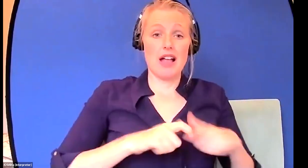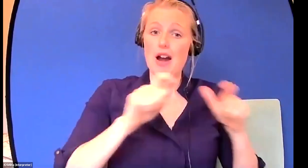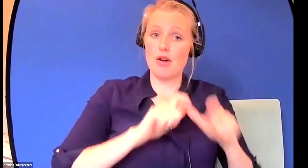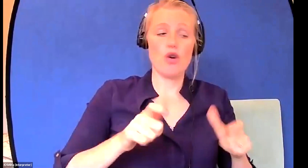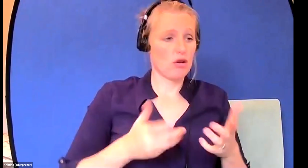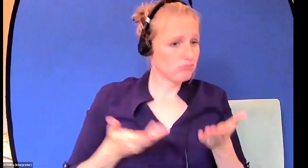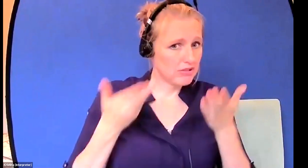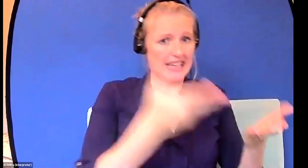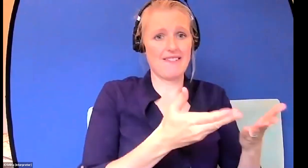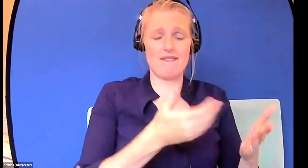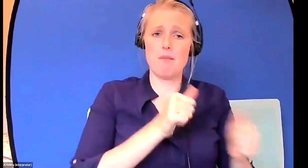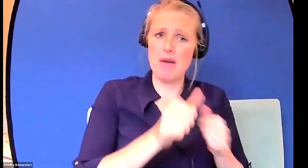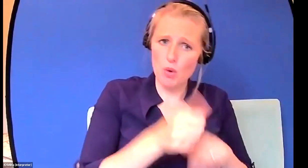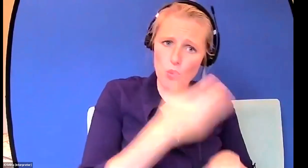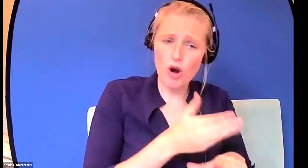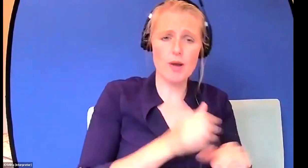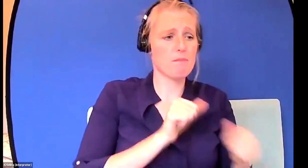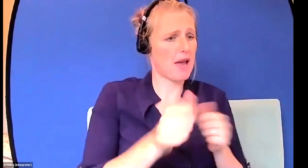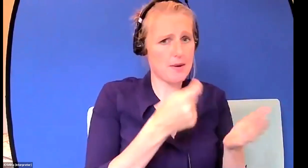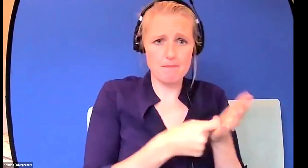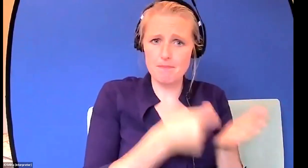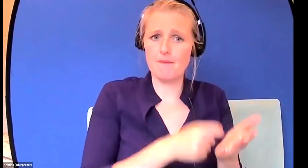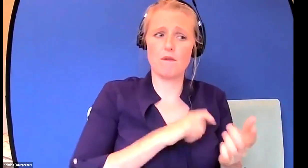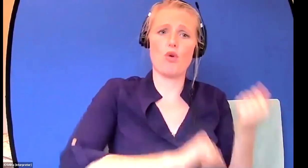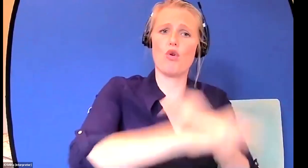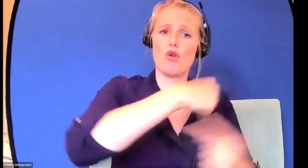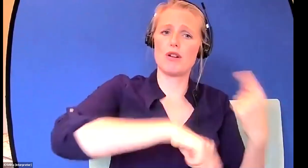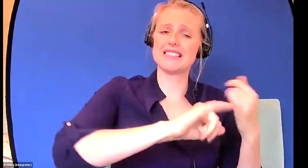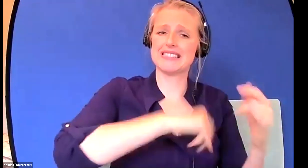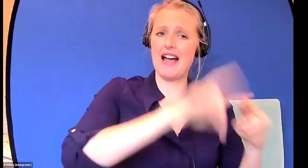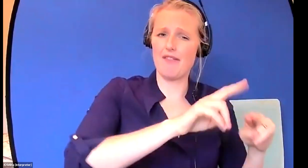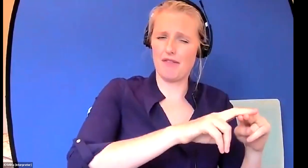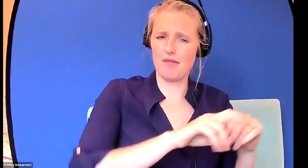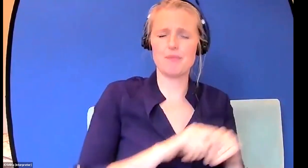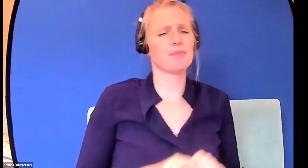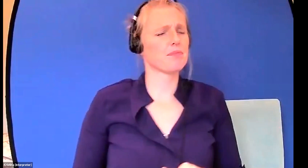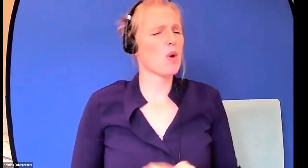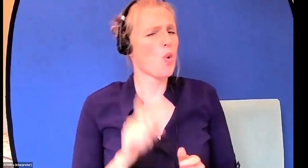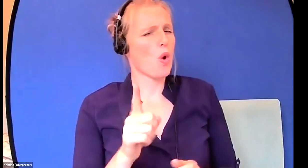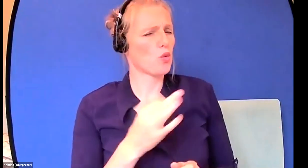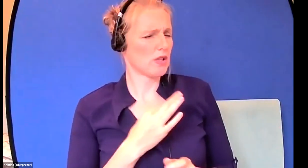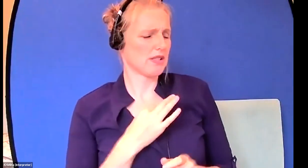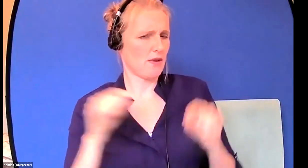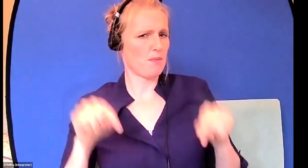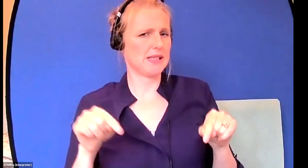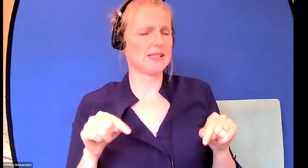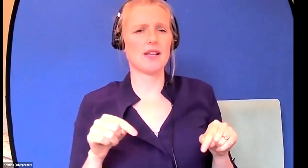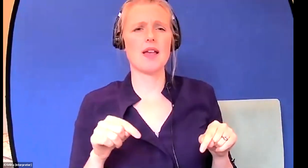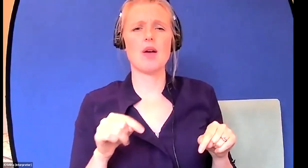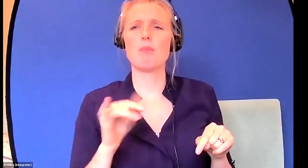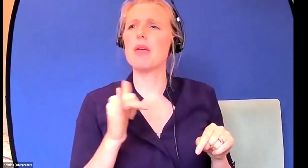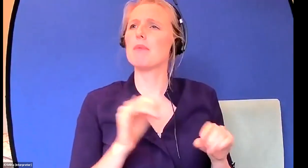livelihoods for workers and better work. But one of the other dangers of this crisis, I think, is that we will lose some of what I would term